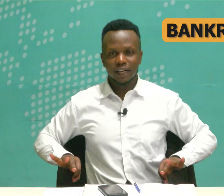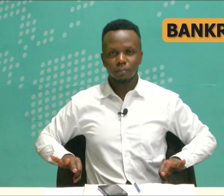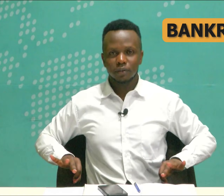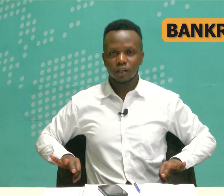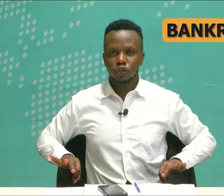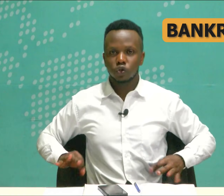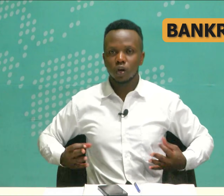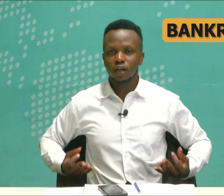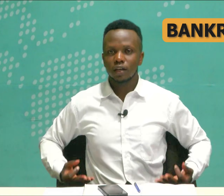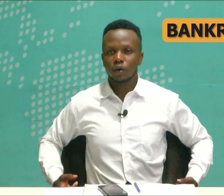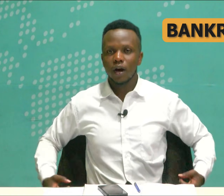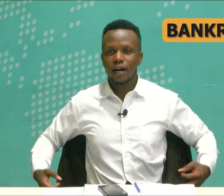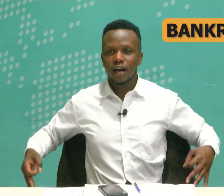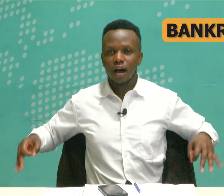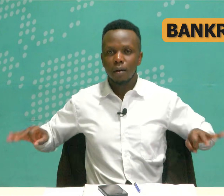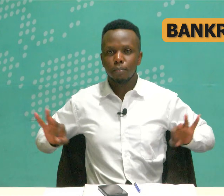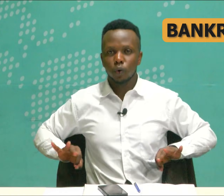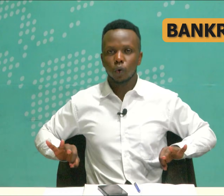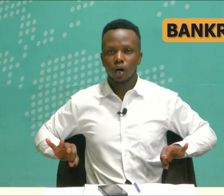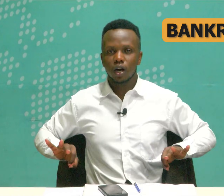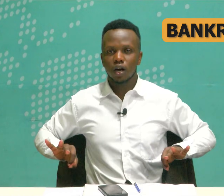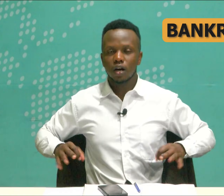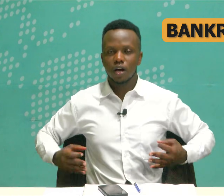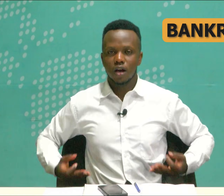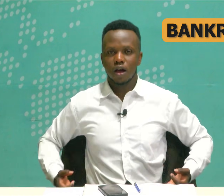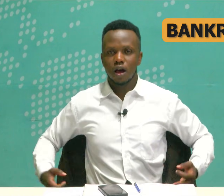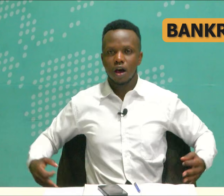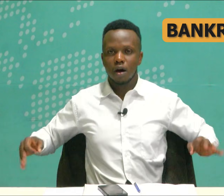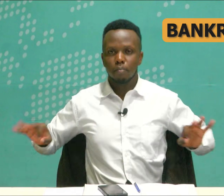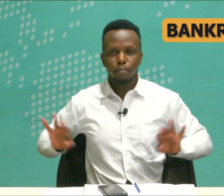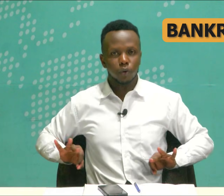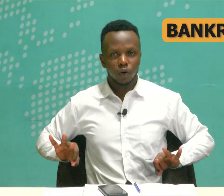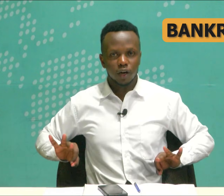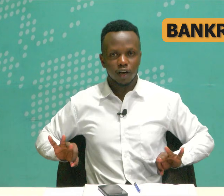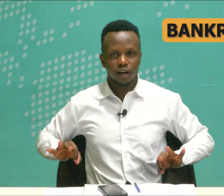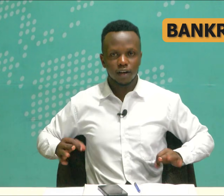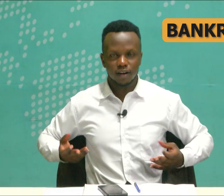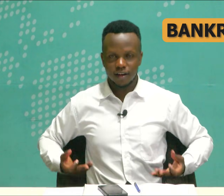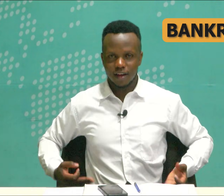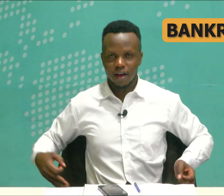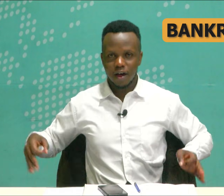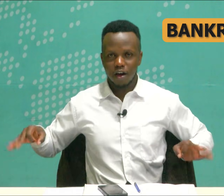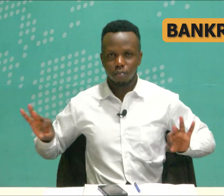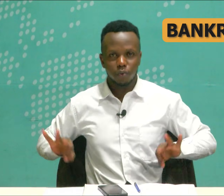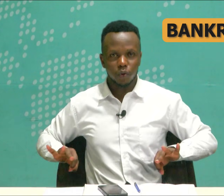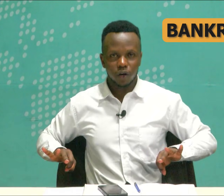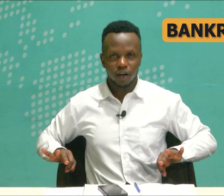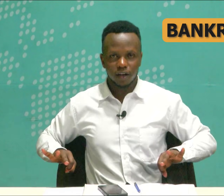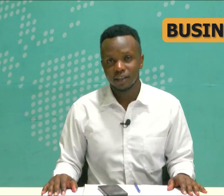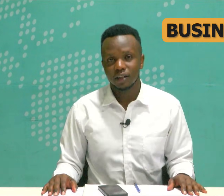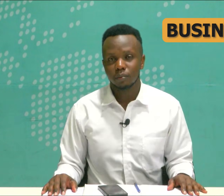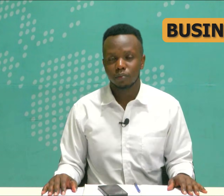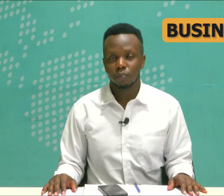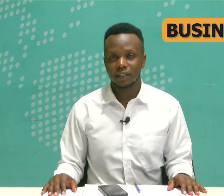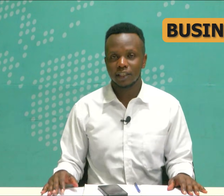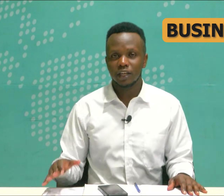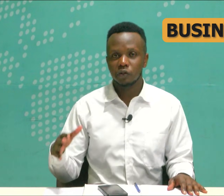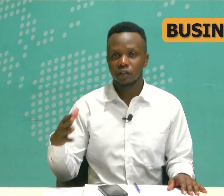bankrupt, stroke the word broke, broke, broke. Property, you sign with